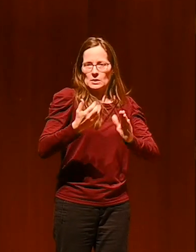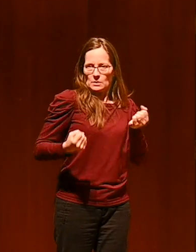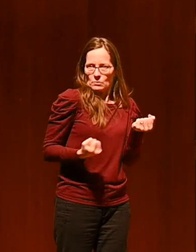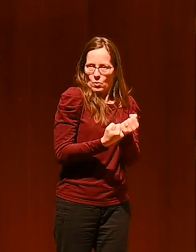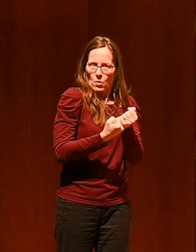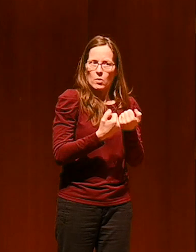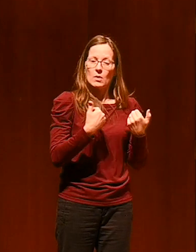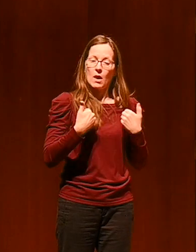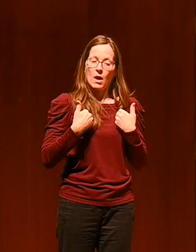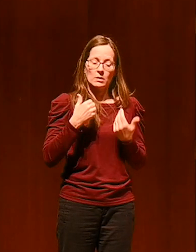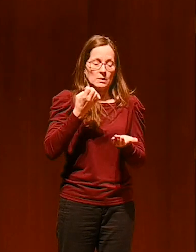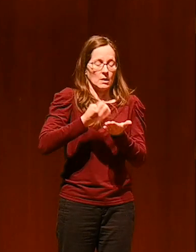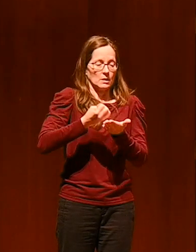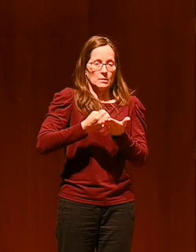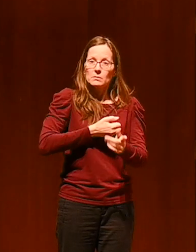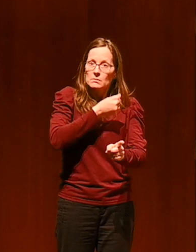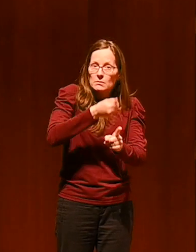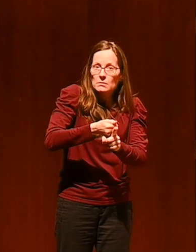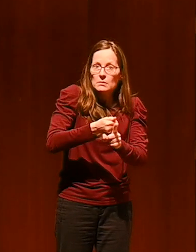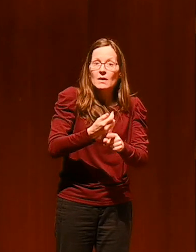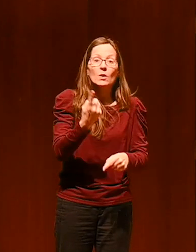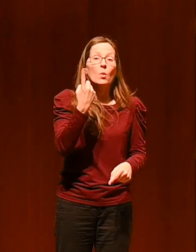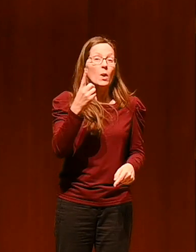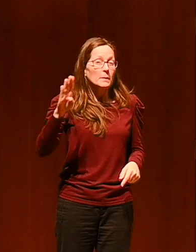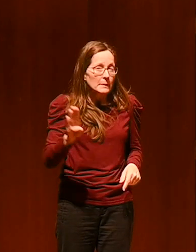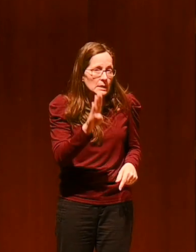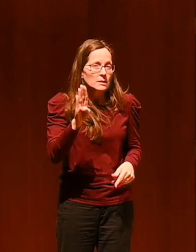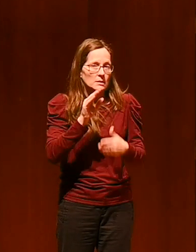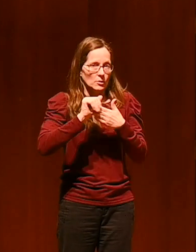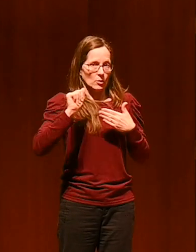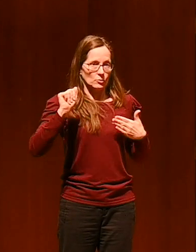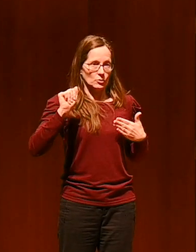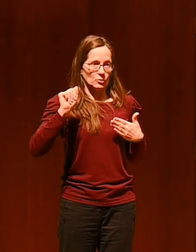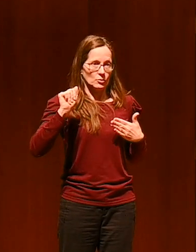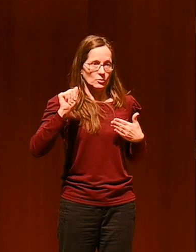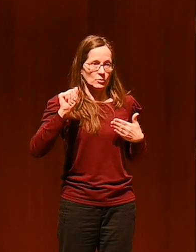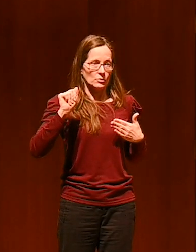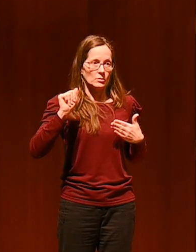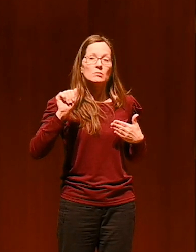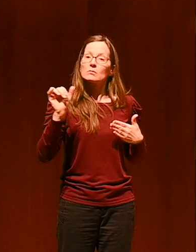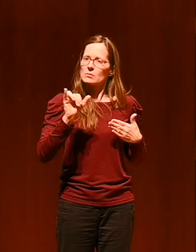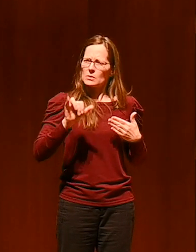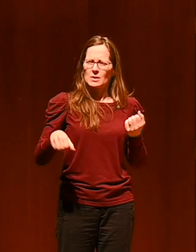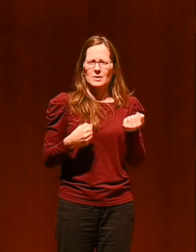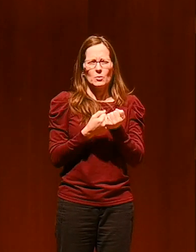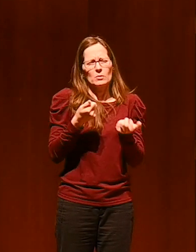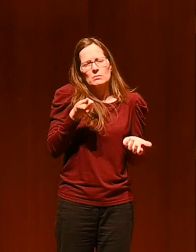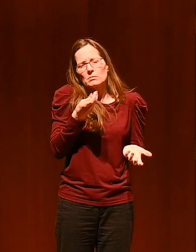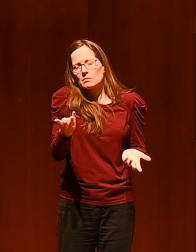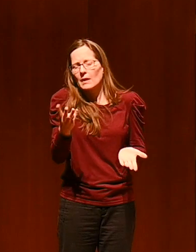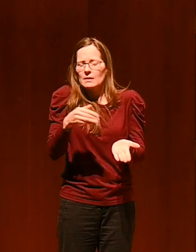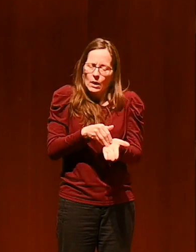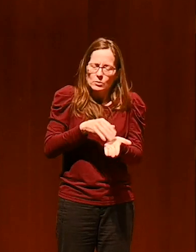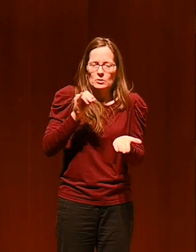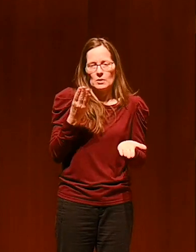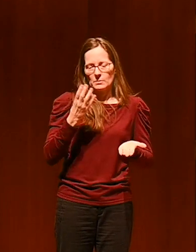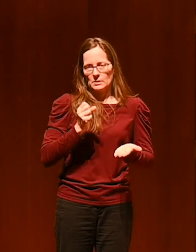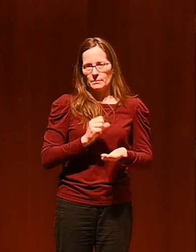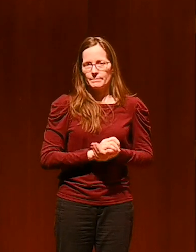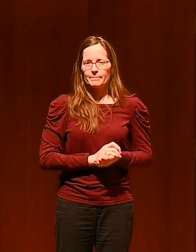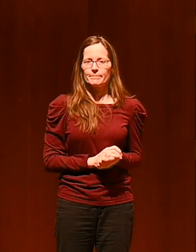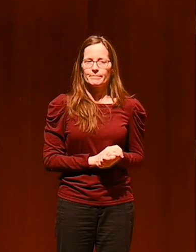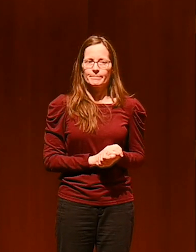about $1 billion and support thousands of jobs.